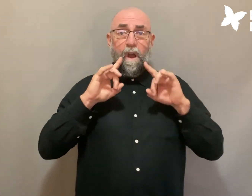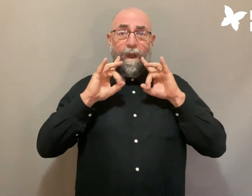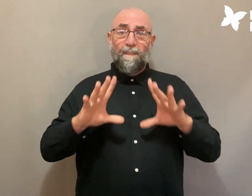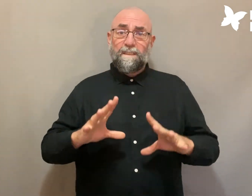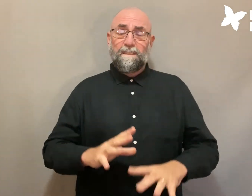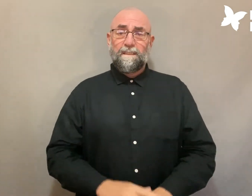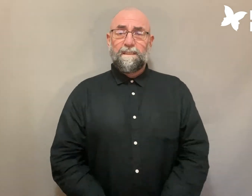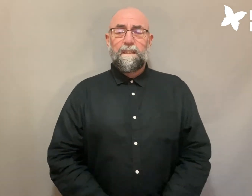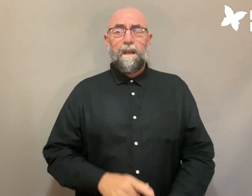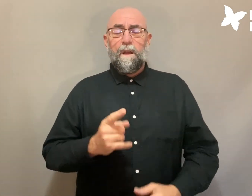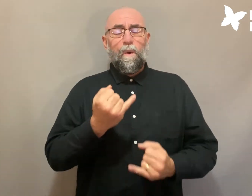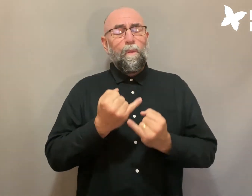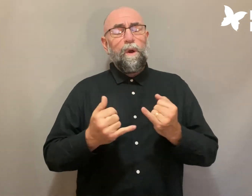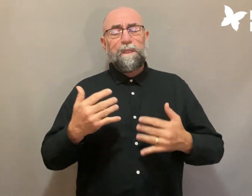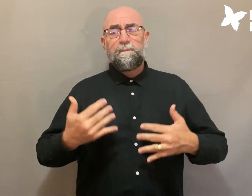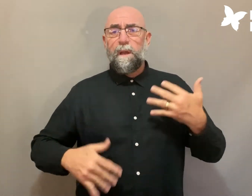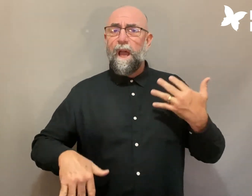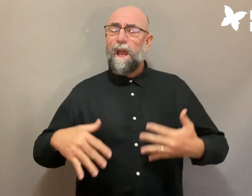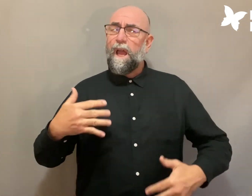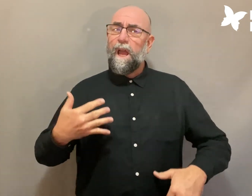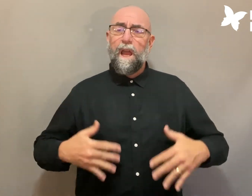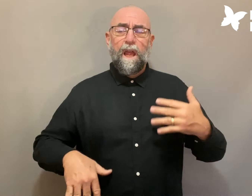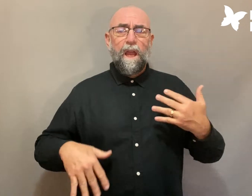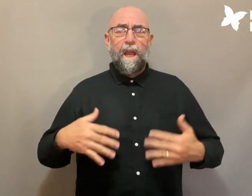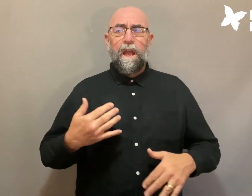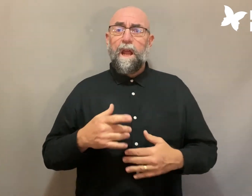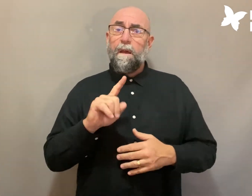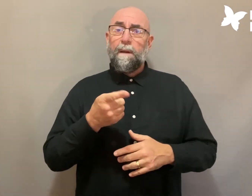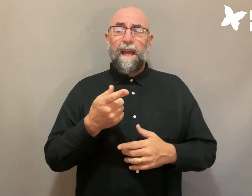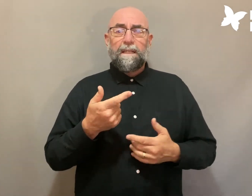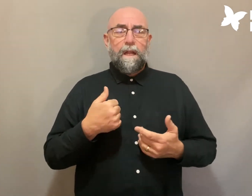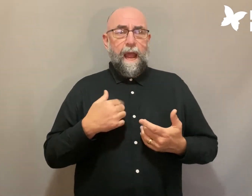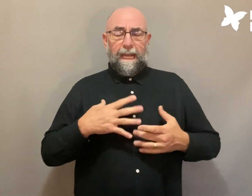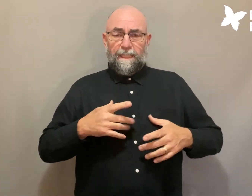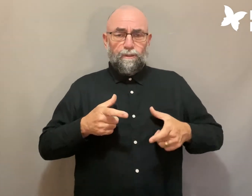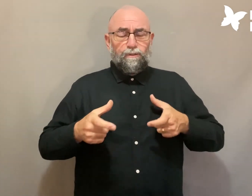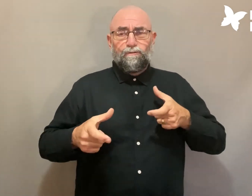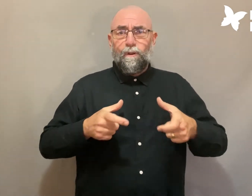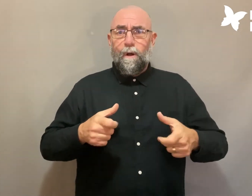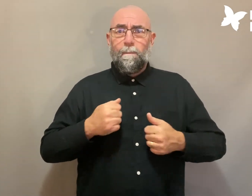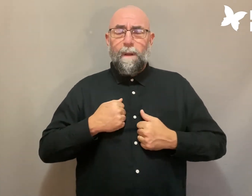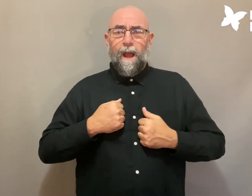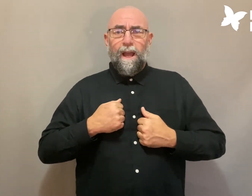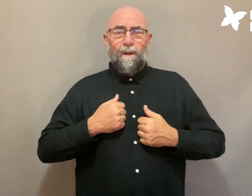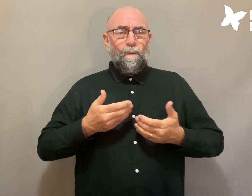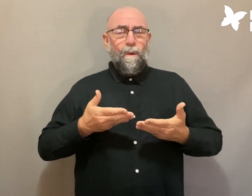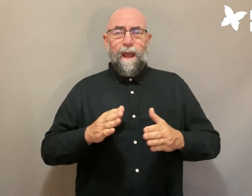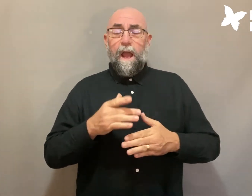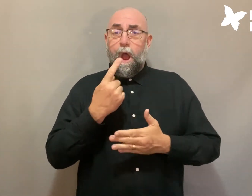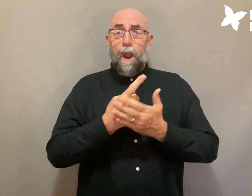It's painful, but you have to have control some way. And that was the only way I knew how.